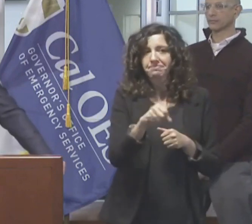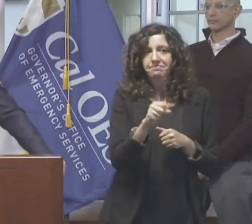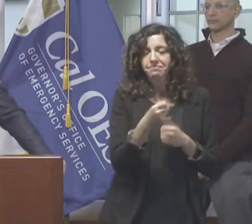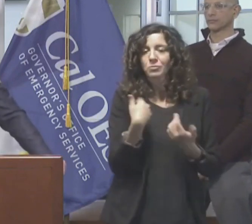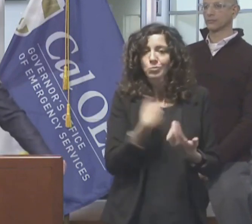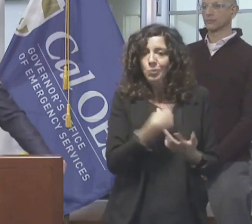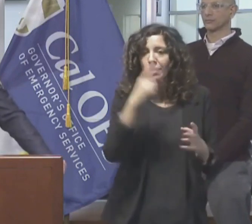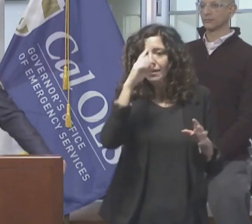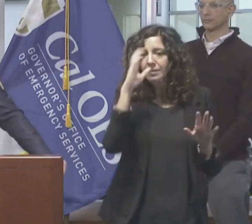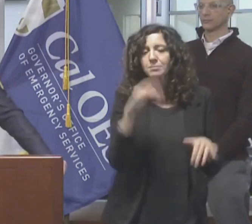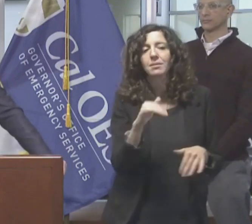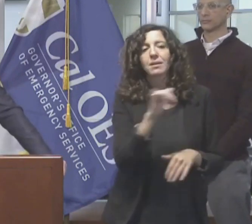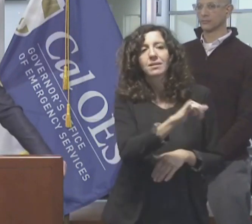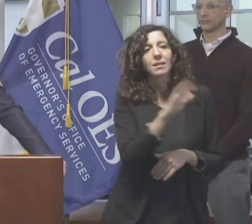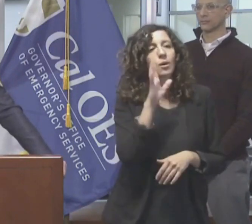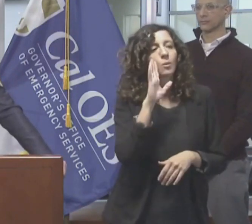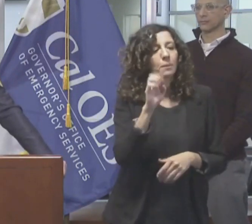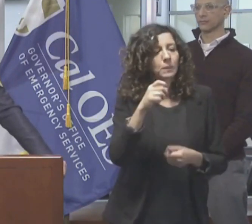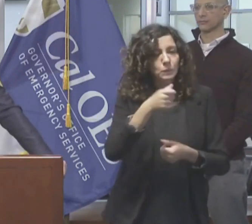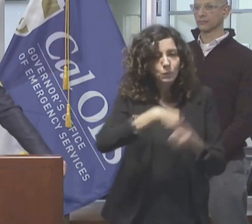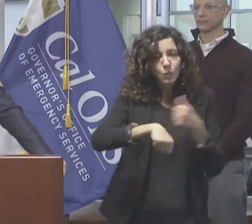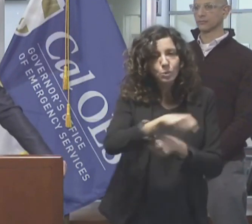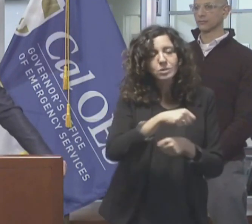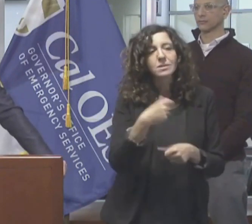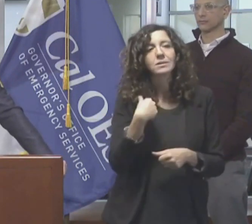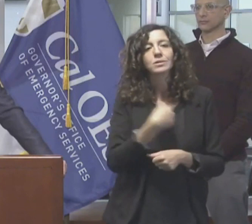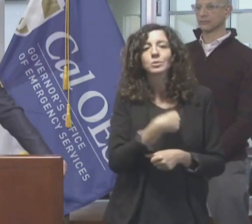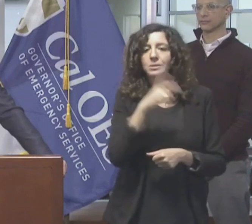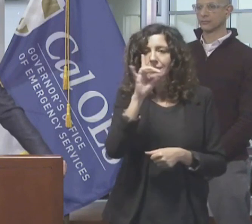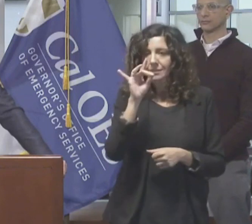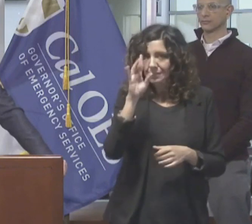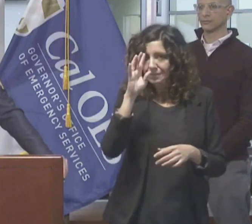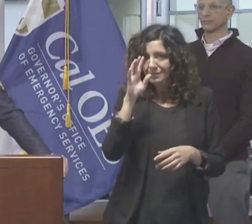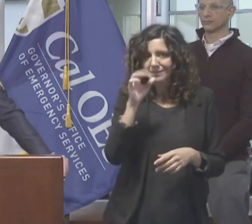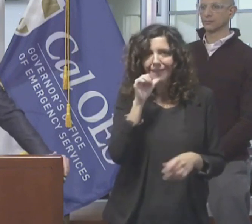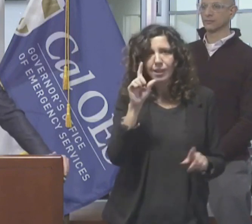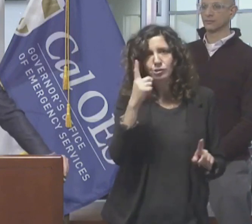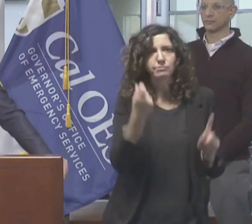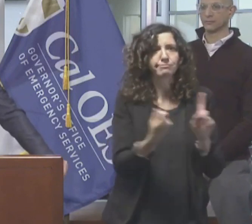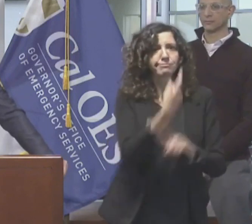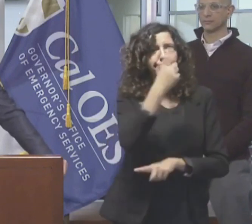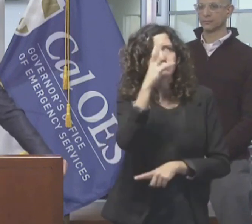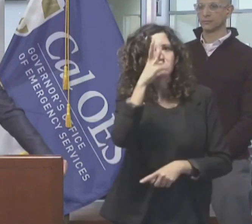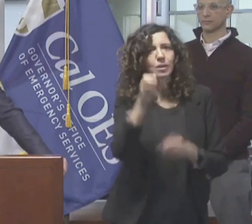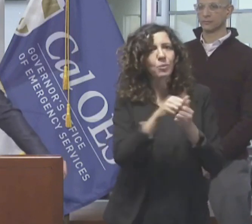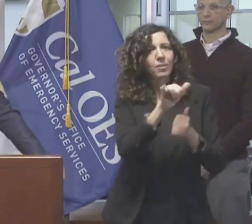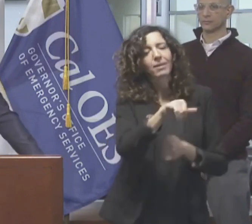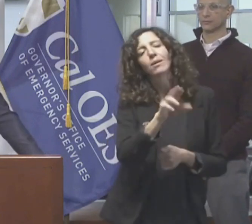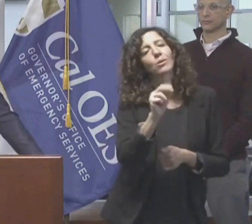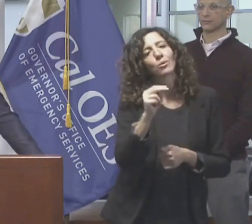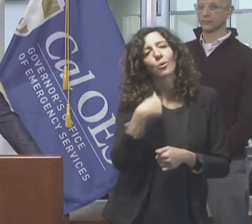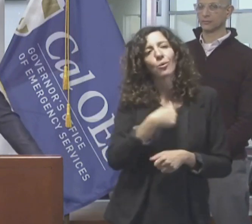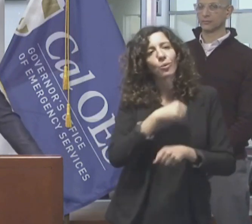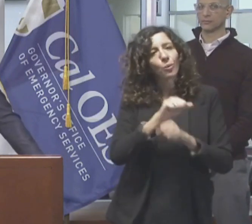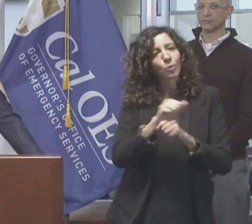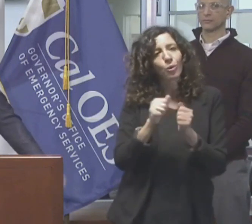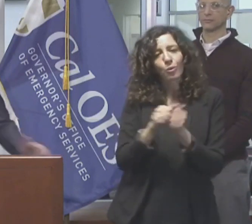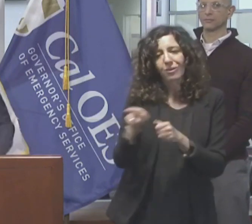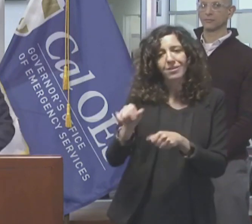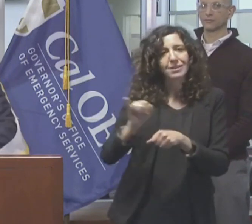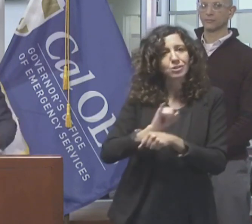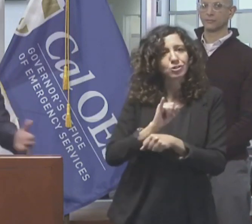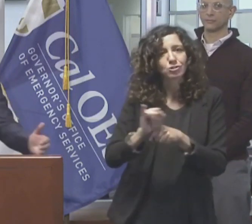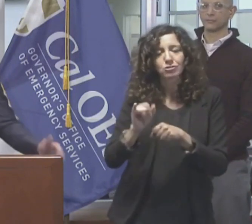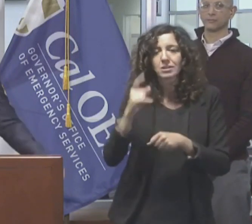we expect it will be socialized. We didn't come up with it randomly. We've been working with the industry in many respects,